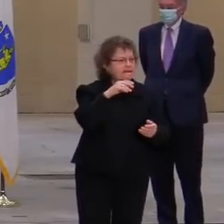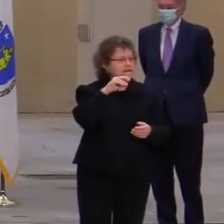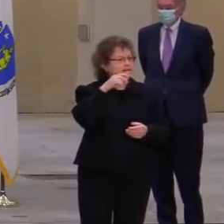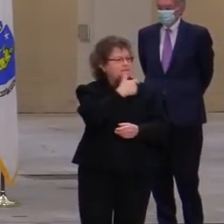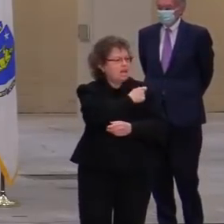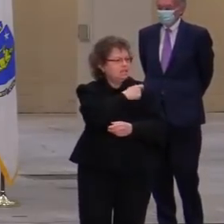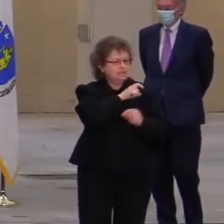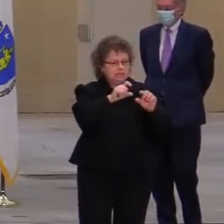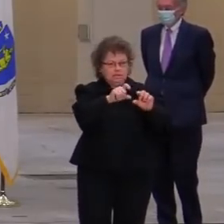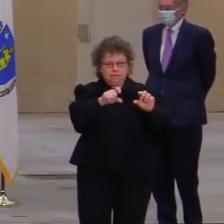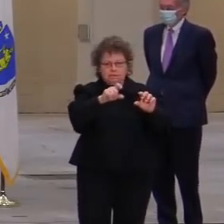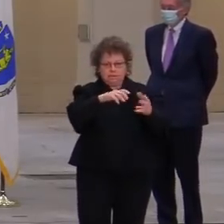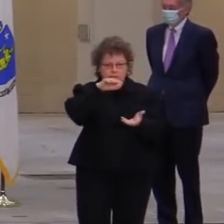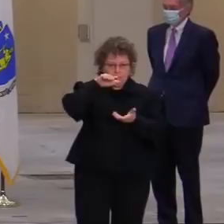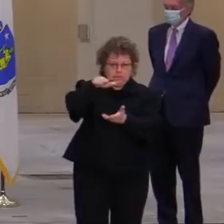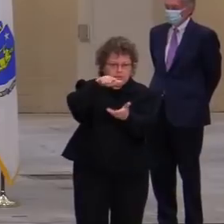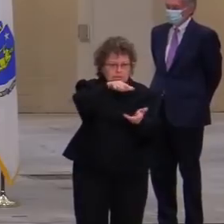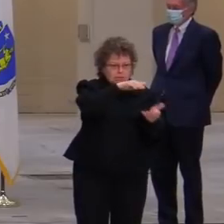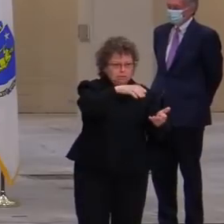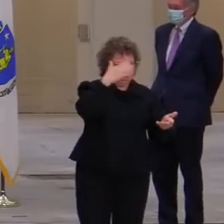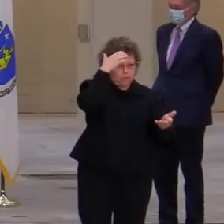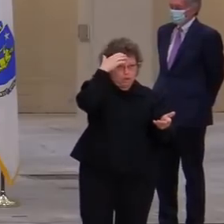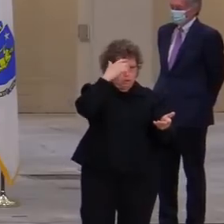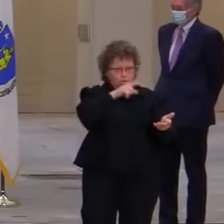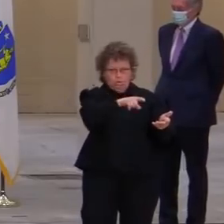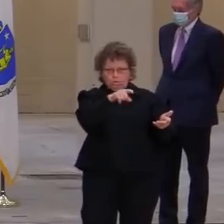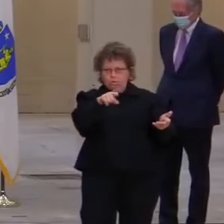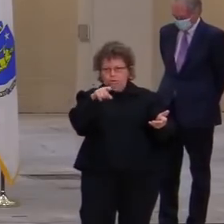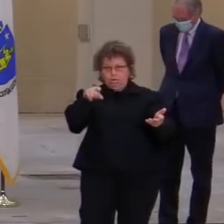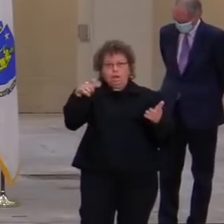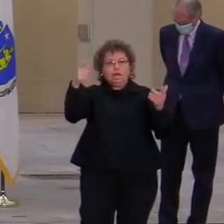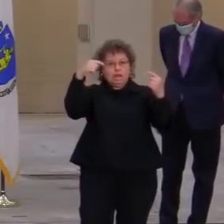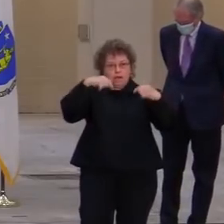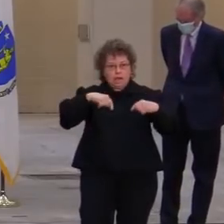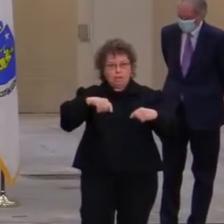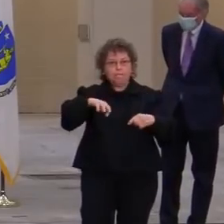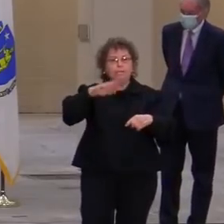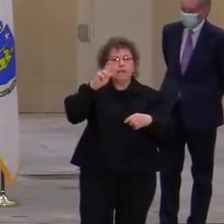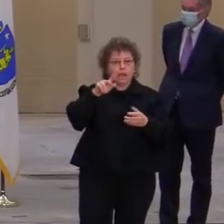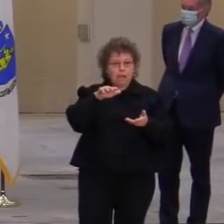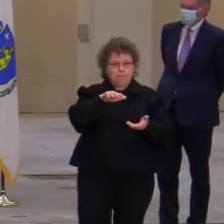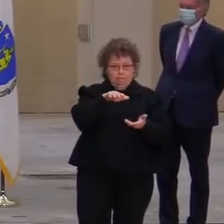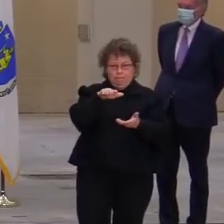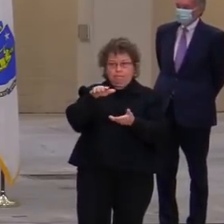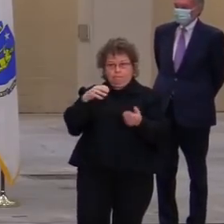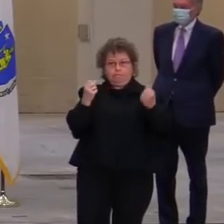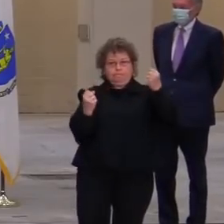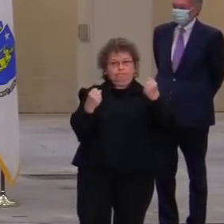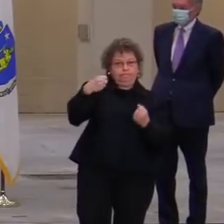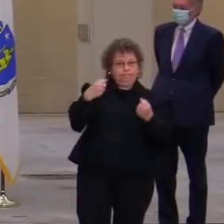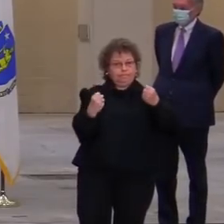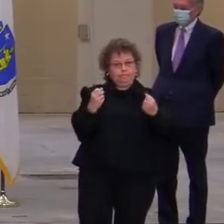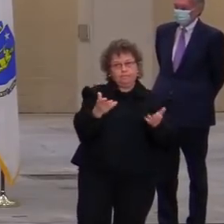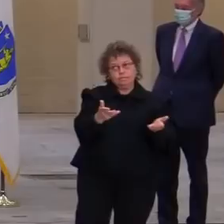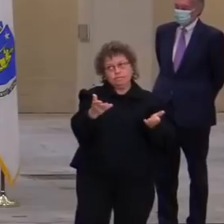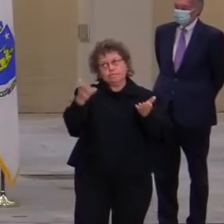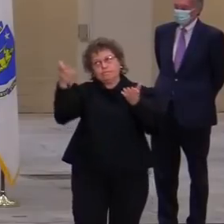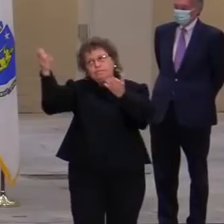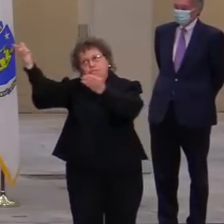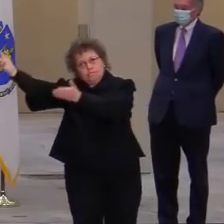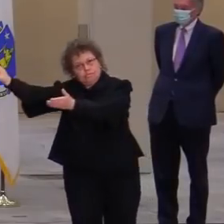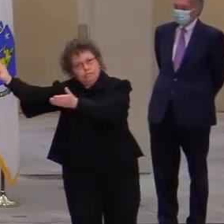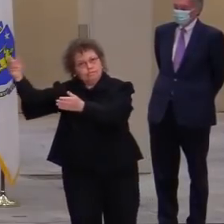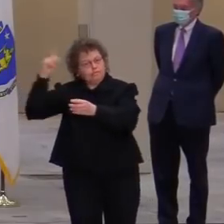the vaccines are. That's very important. So you'll come here, pick up the vaccine, and then take them to a mobile site. And